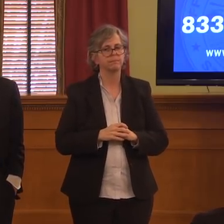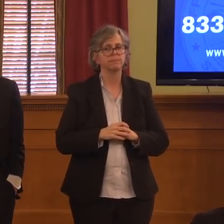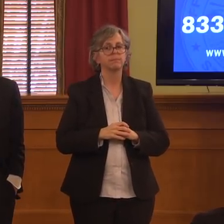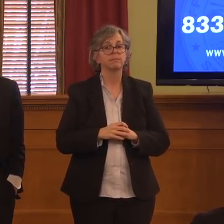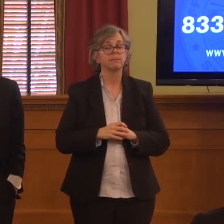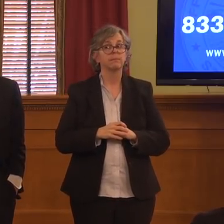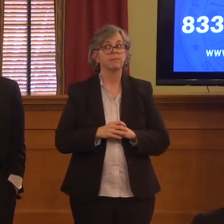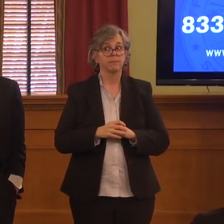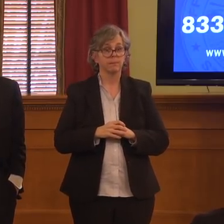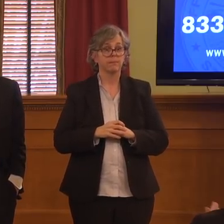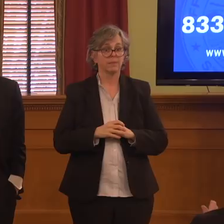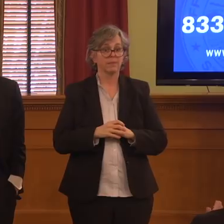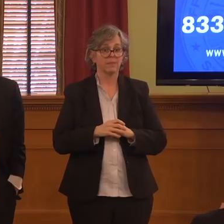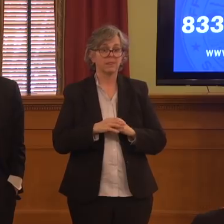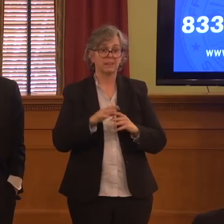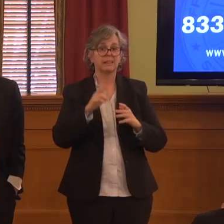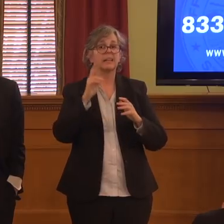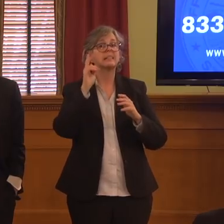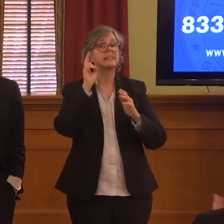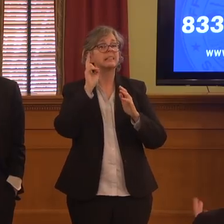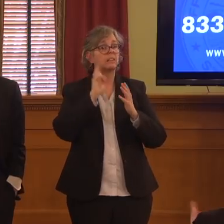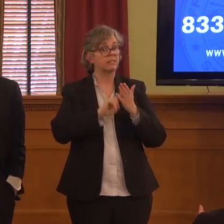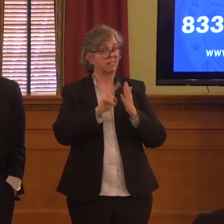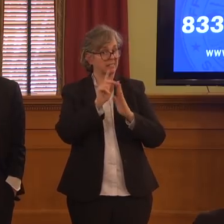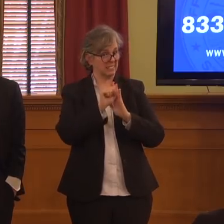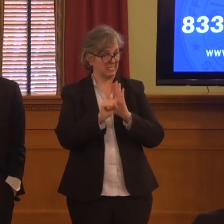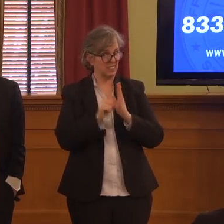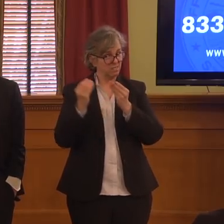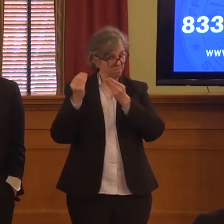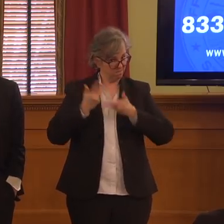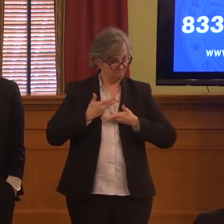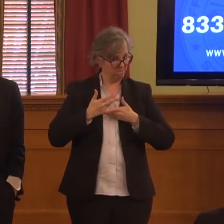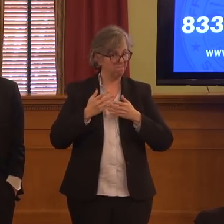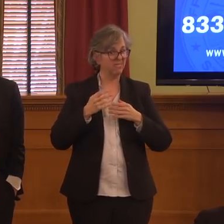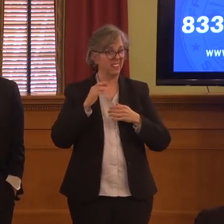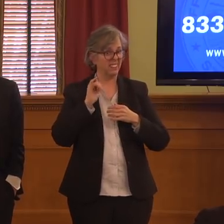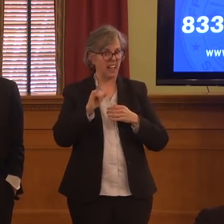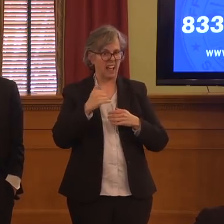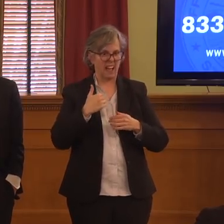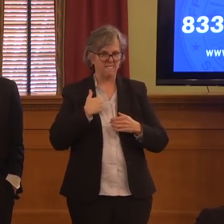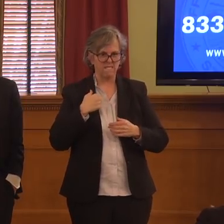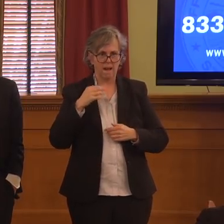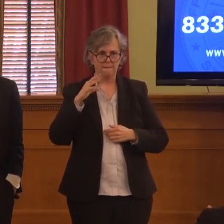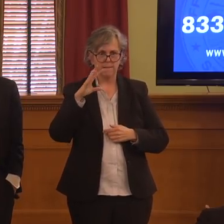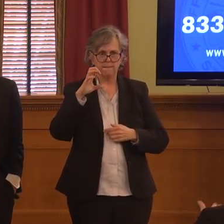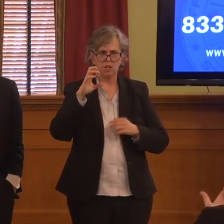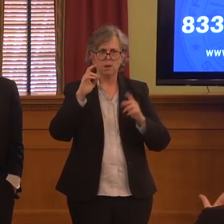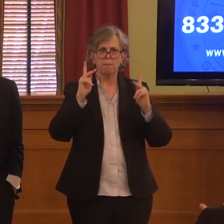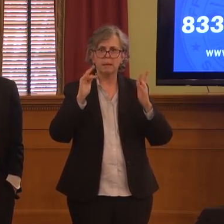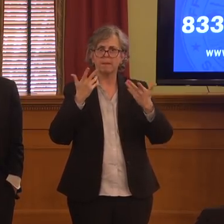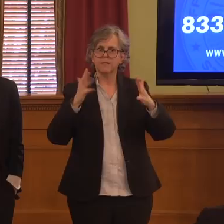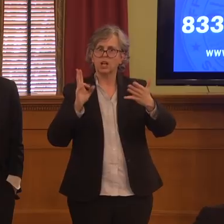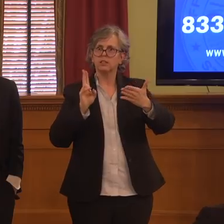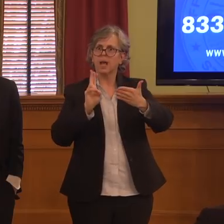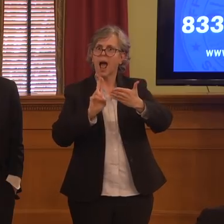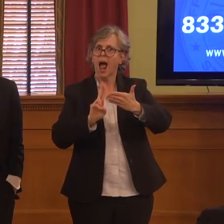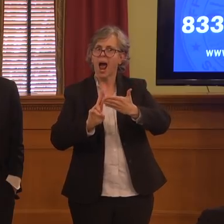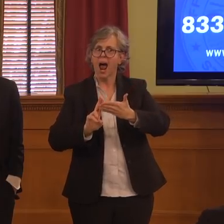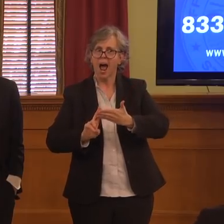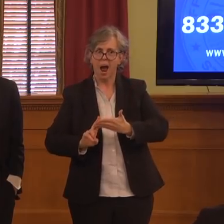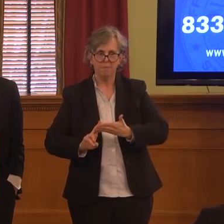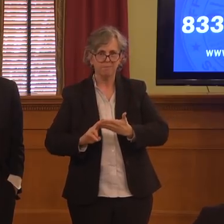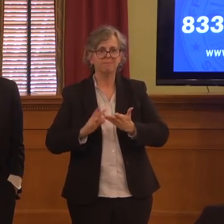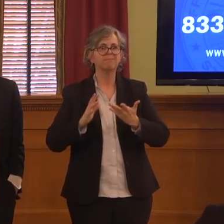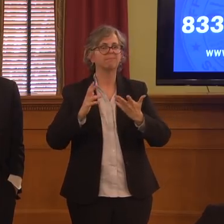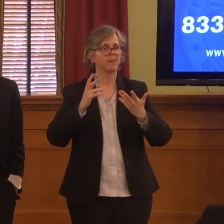Already, Secretary of State LaRose informed me that they've had 500 people sign up to help fill in for